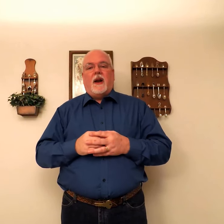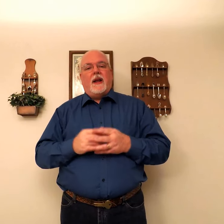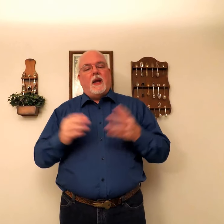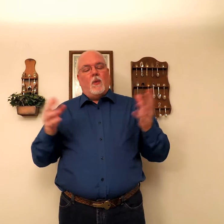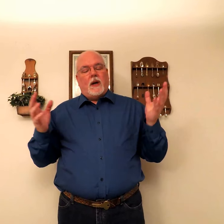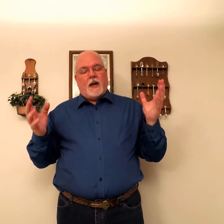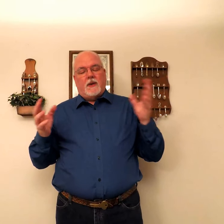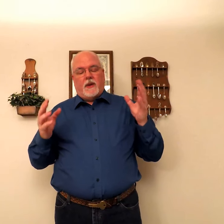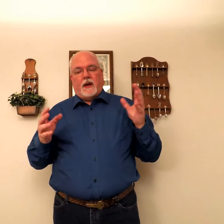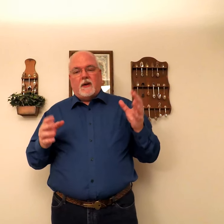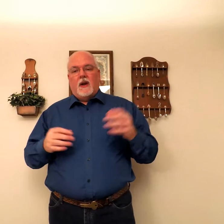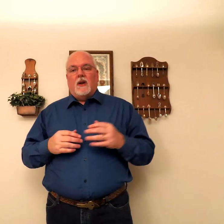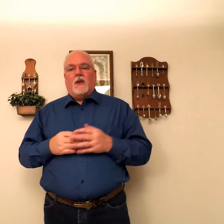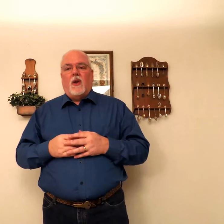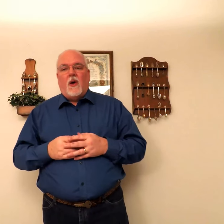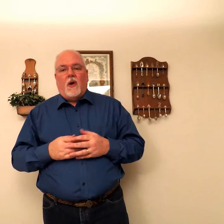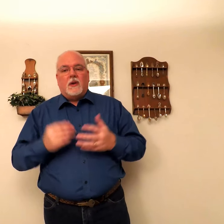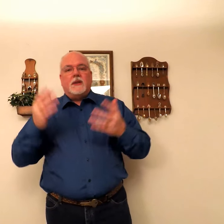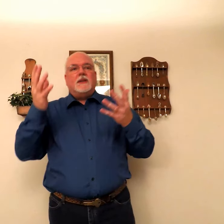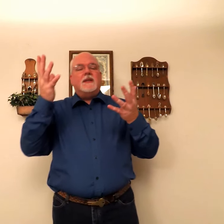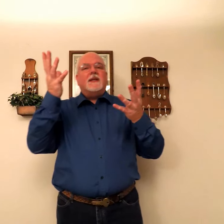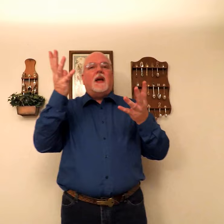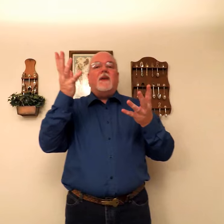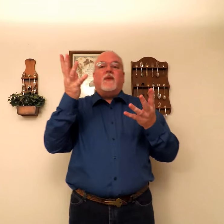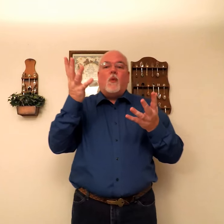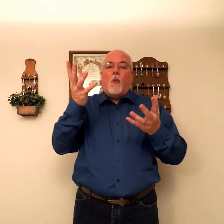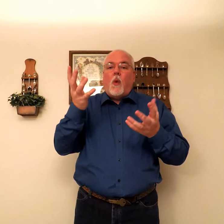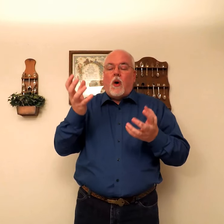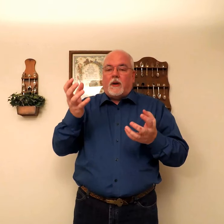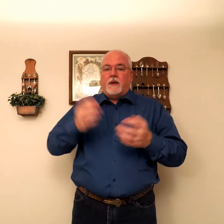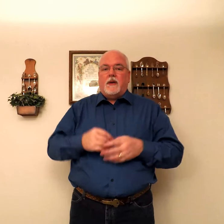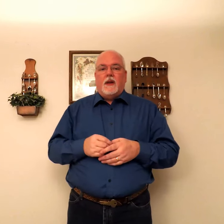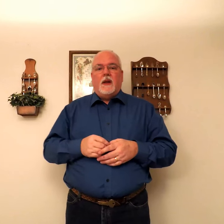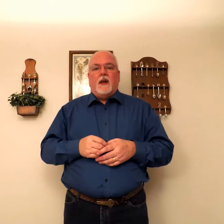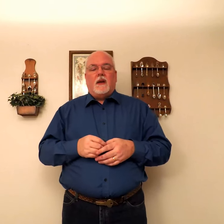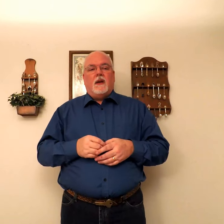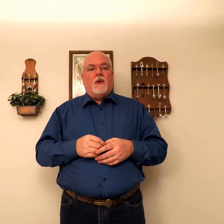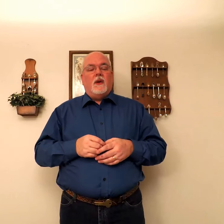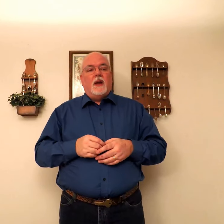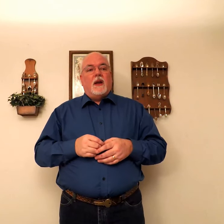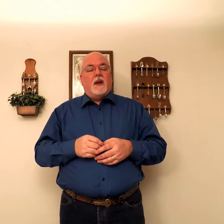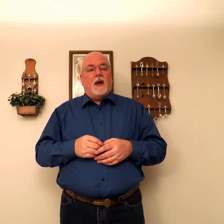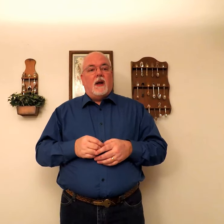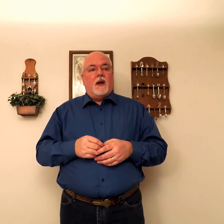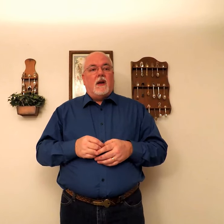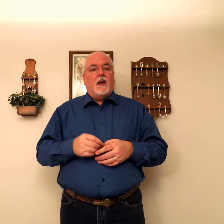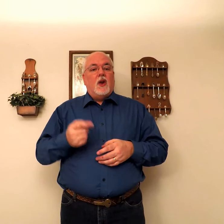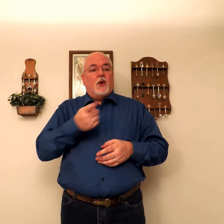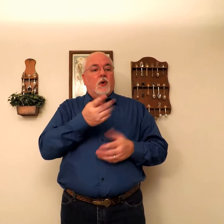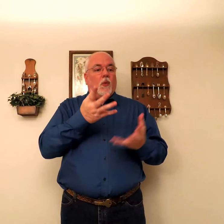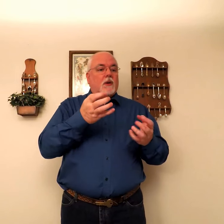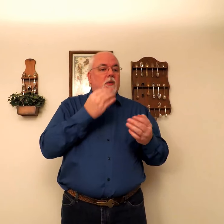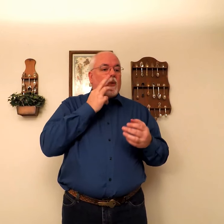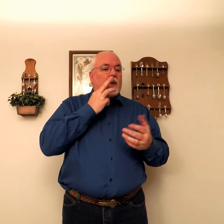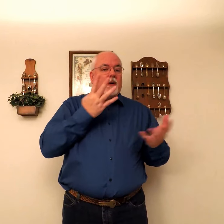right. Again, what did I do there? Long. This is a sign for want. You know. Uh. You want some water?